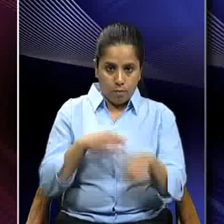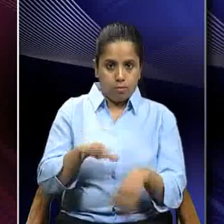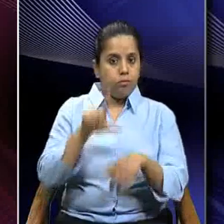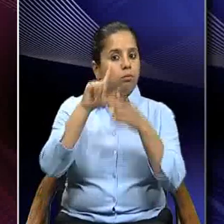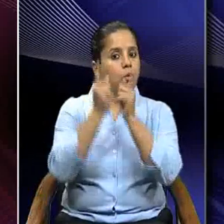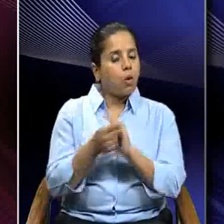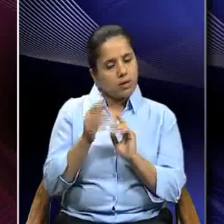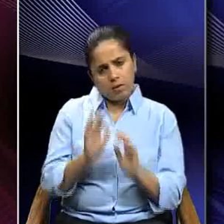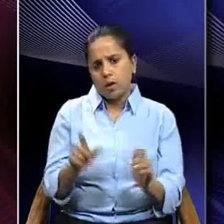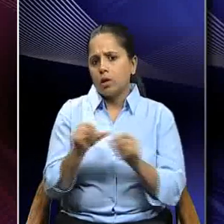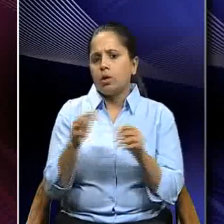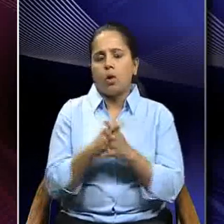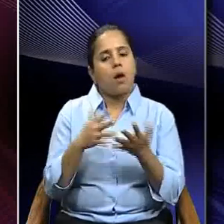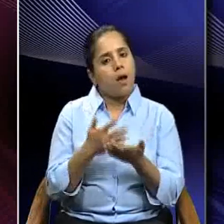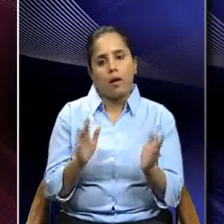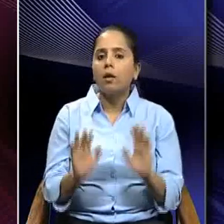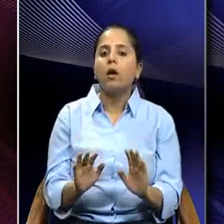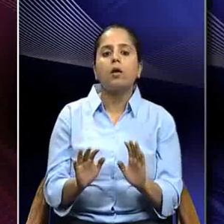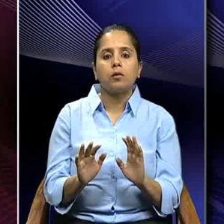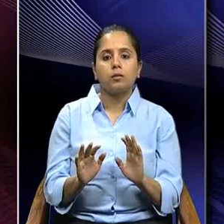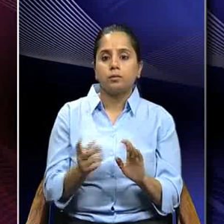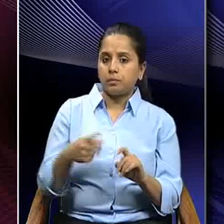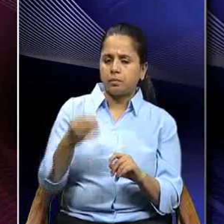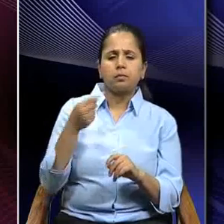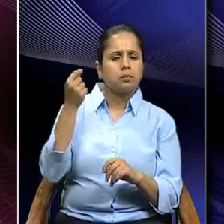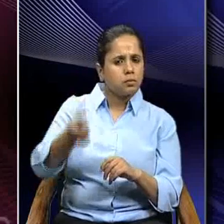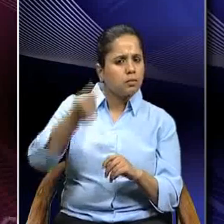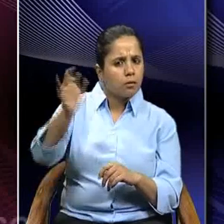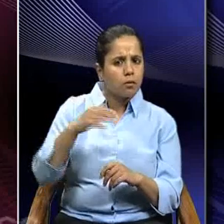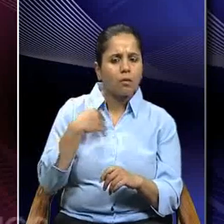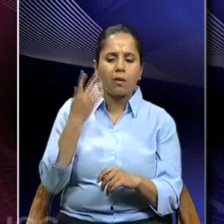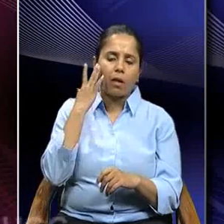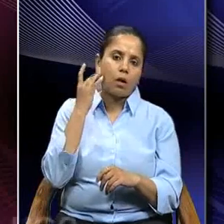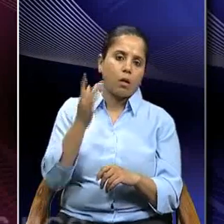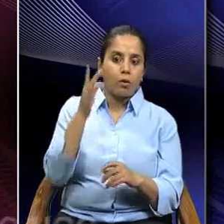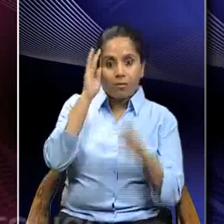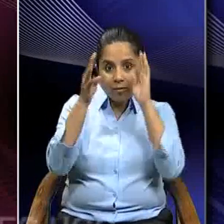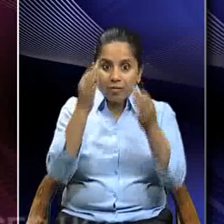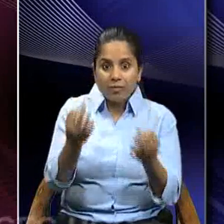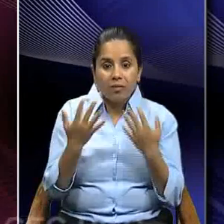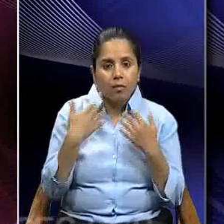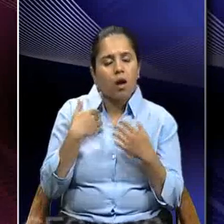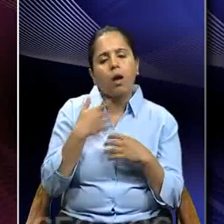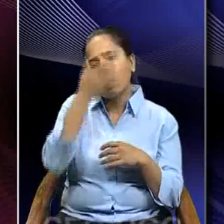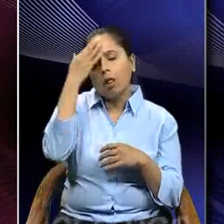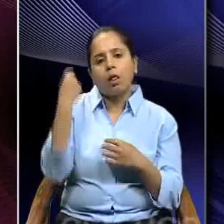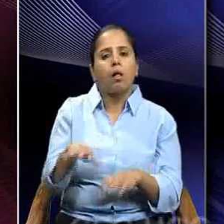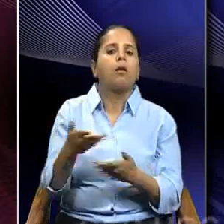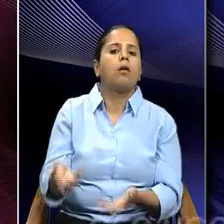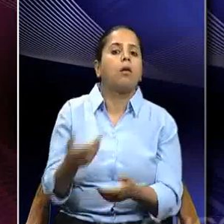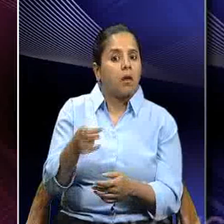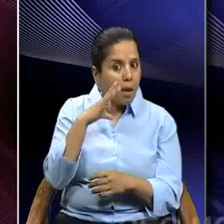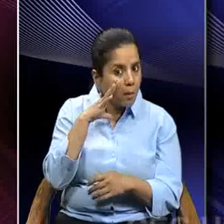behind any law. And we at times we ignore creativity, which is equally important. So